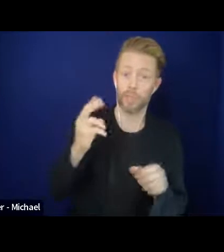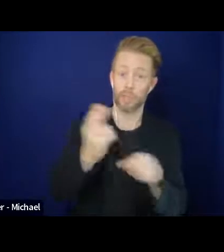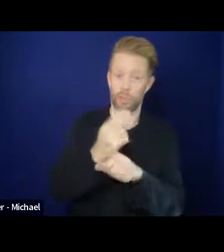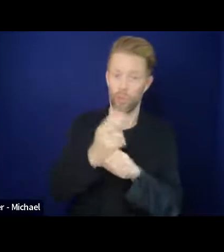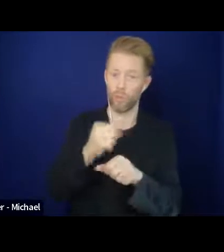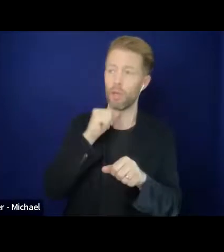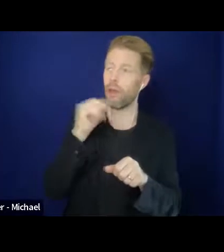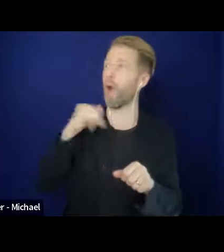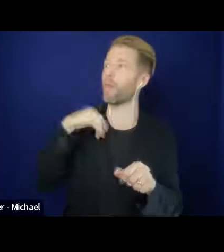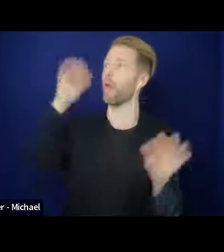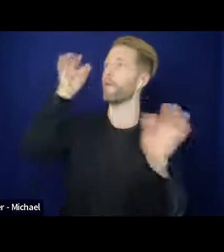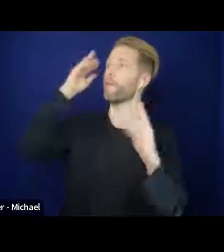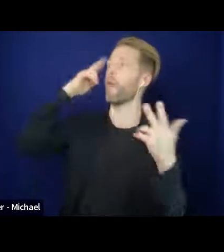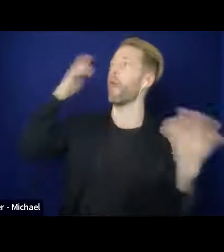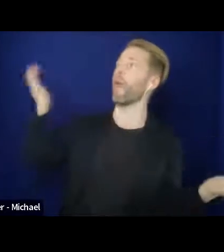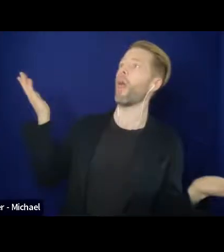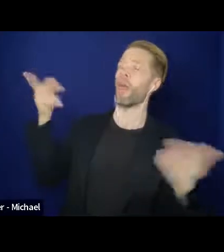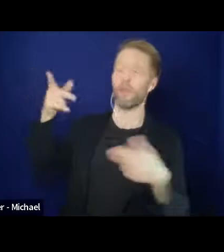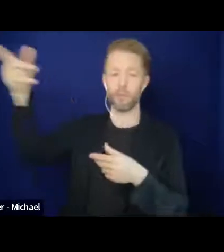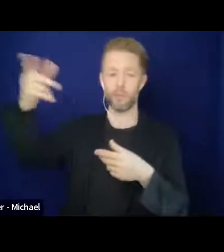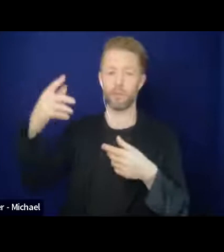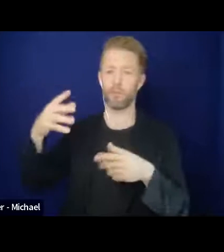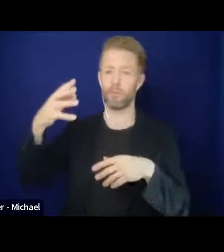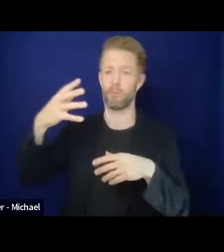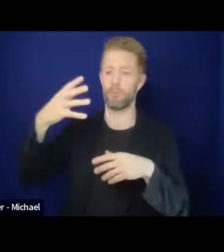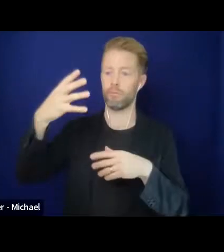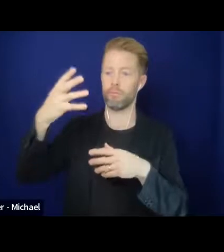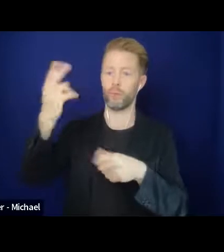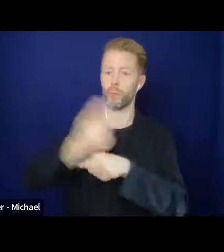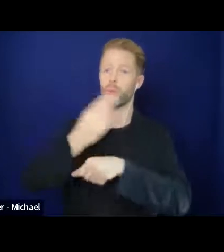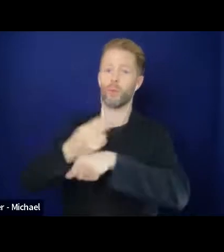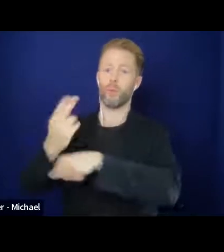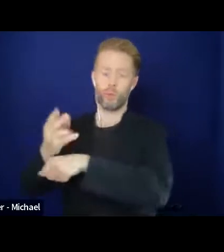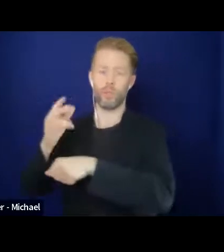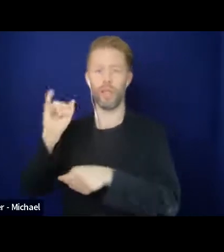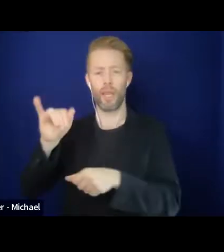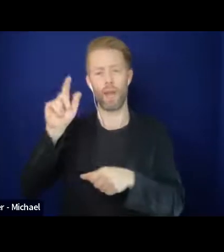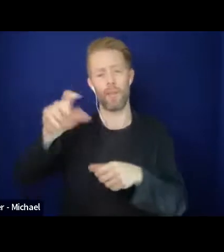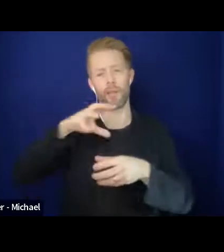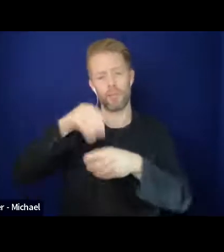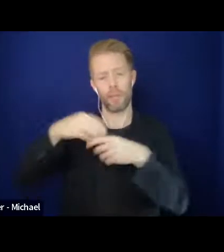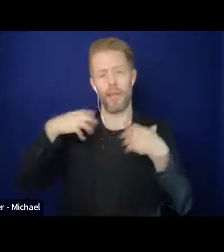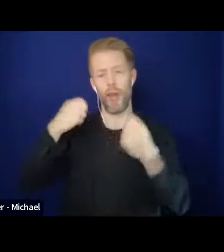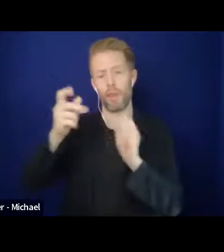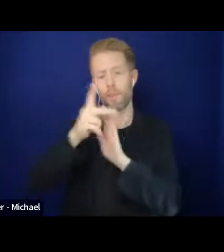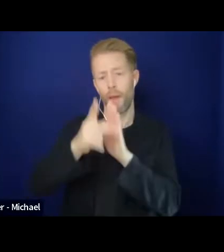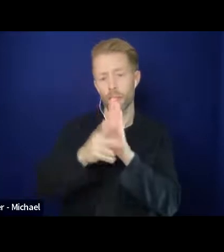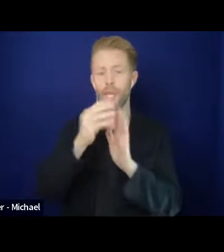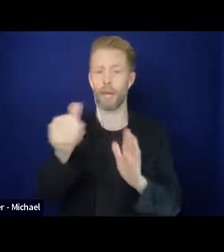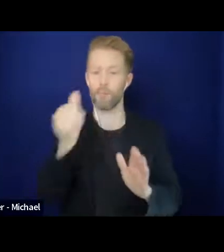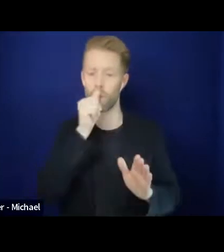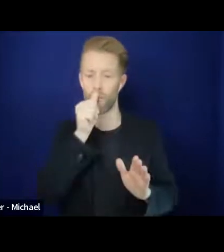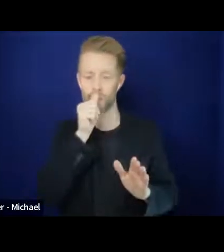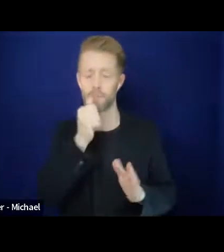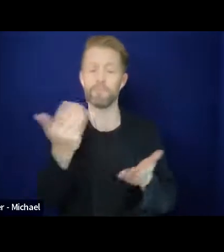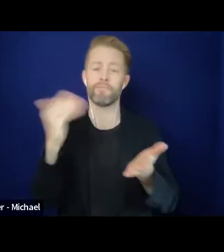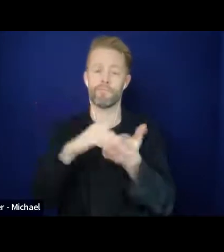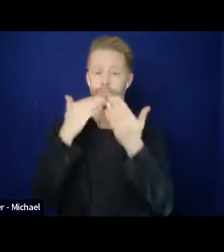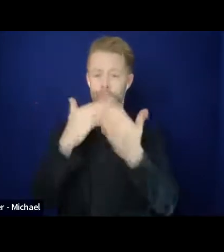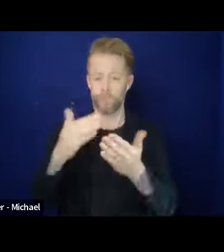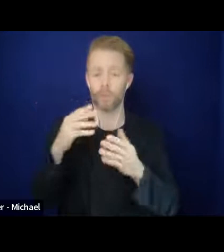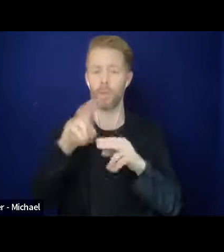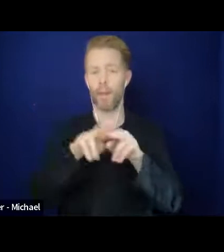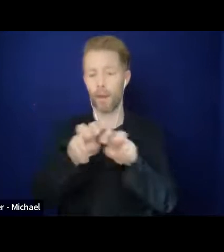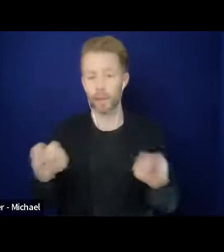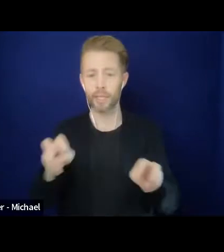practices should be part of the conversations when we talk about health policy and privacy. Thank you to our panelists and to everyone joining